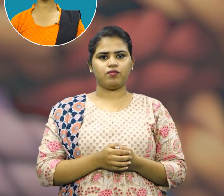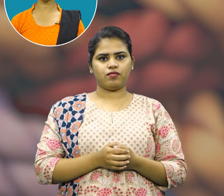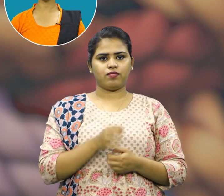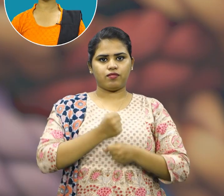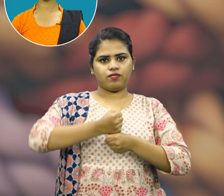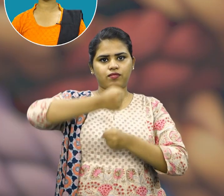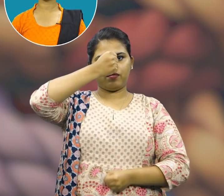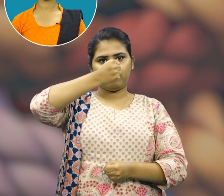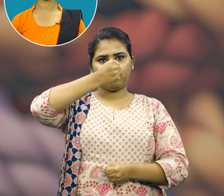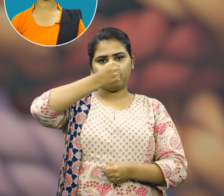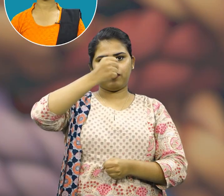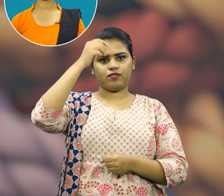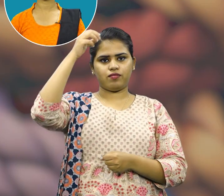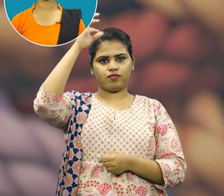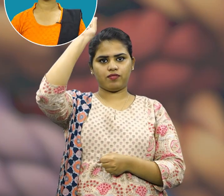umbrella cloth,